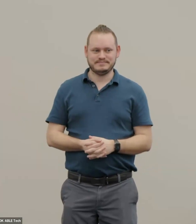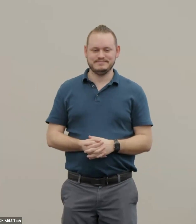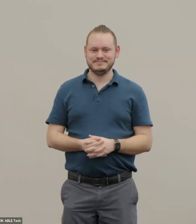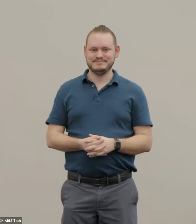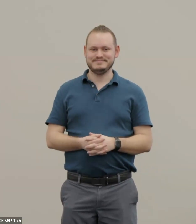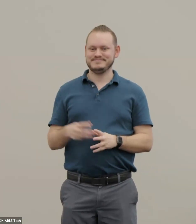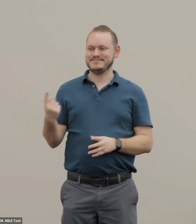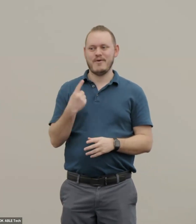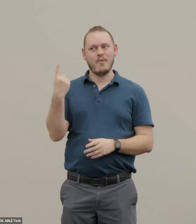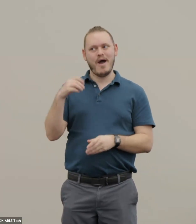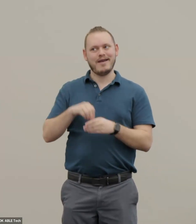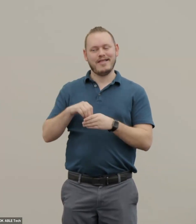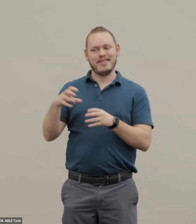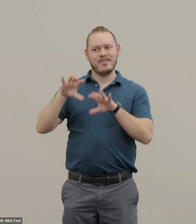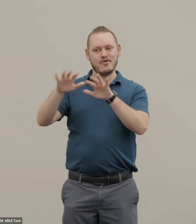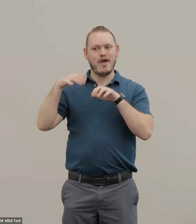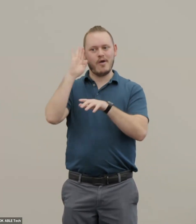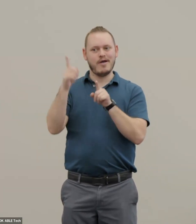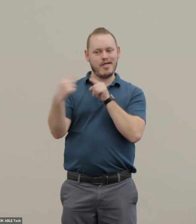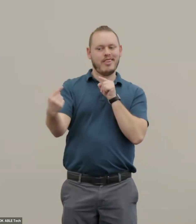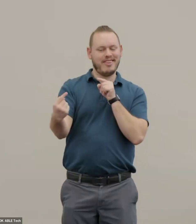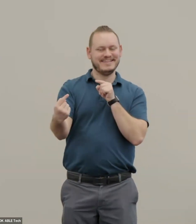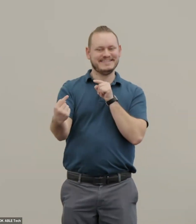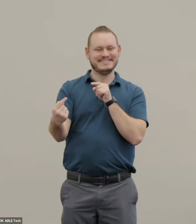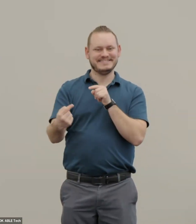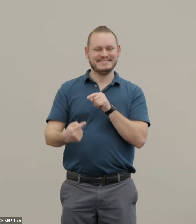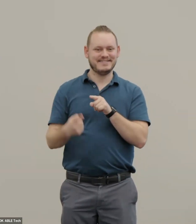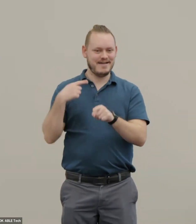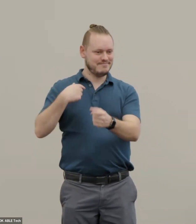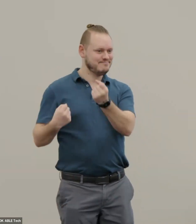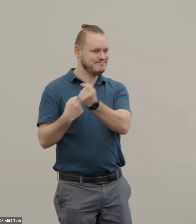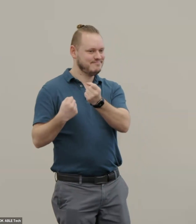There's always one in the crowd. Always one in the crowd.